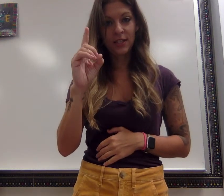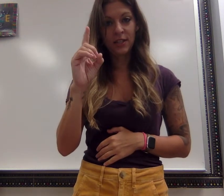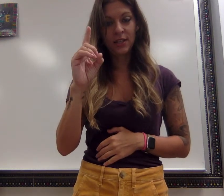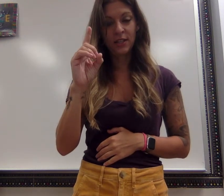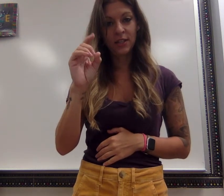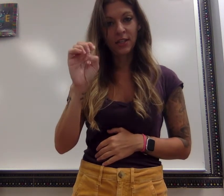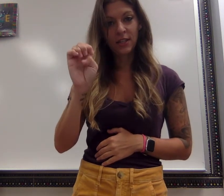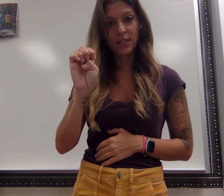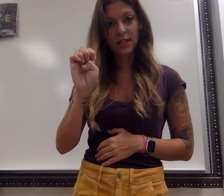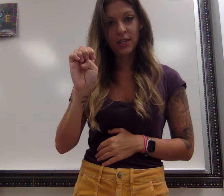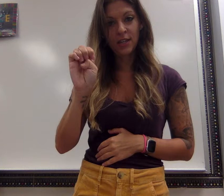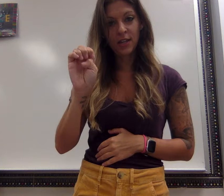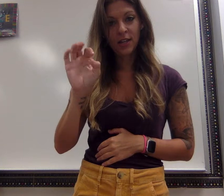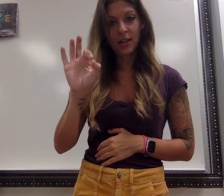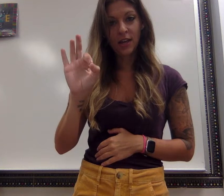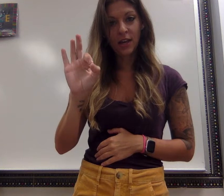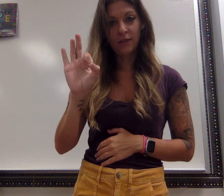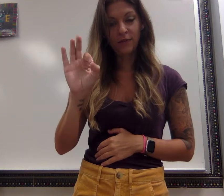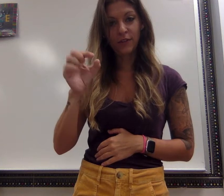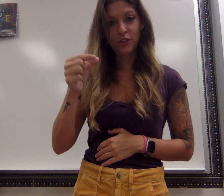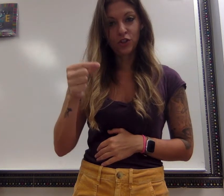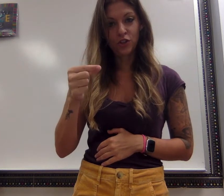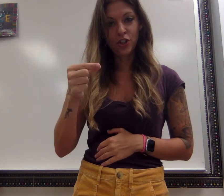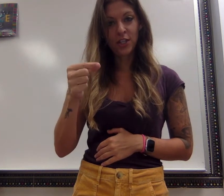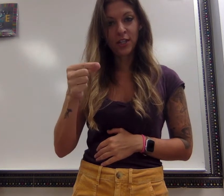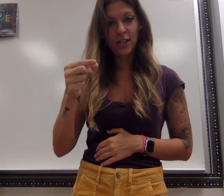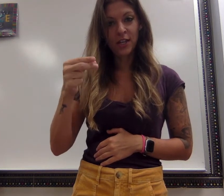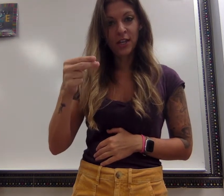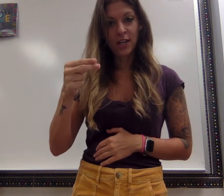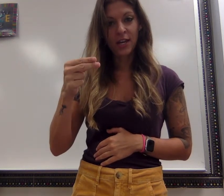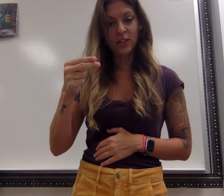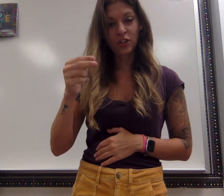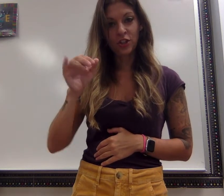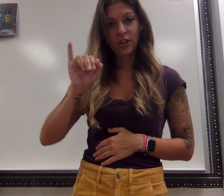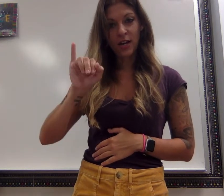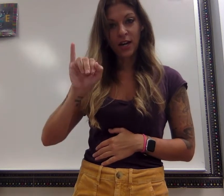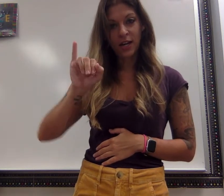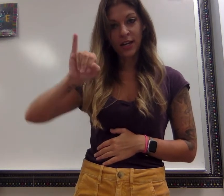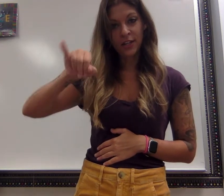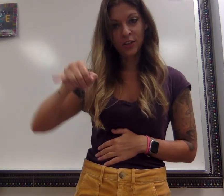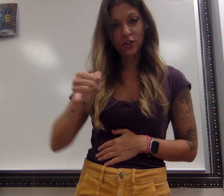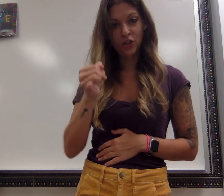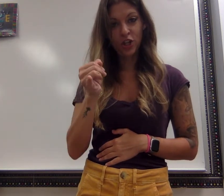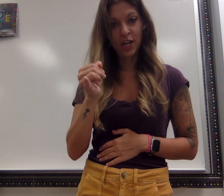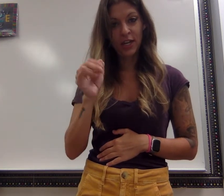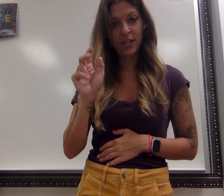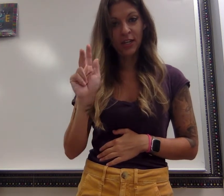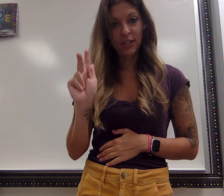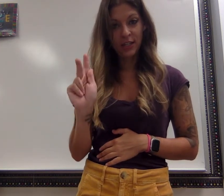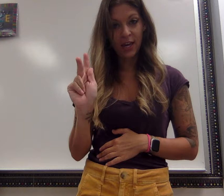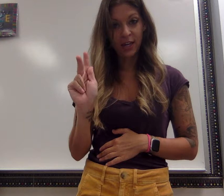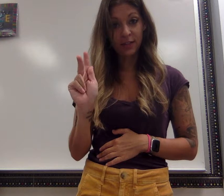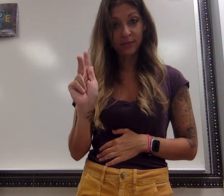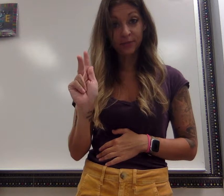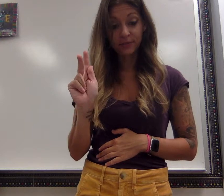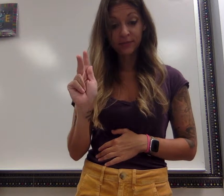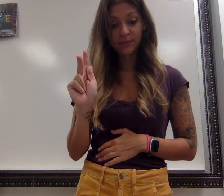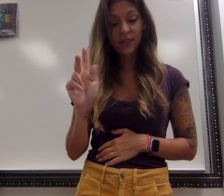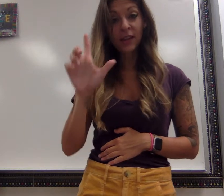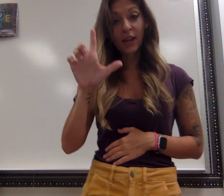D, E, F, G, H, I, J, K.